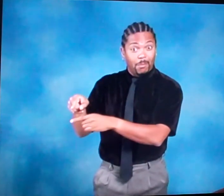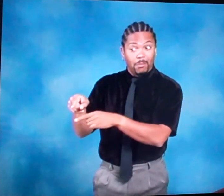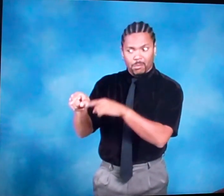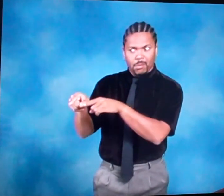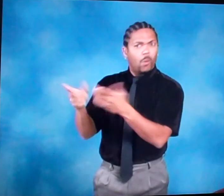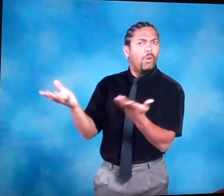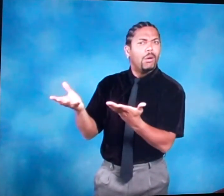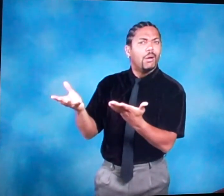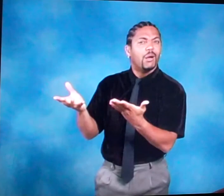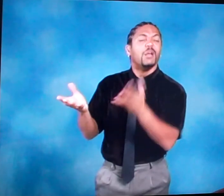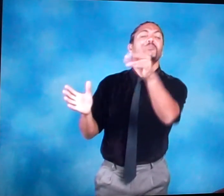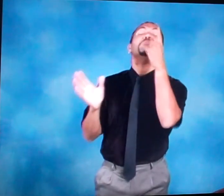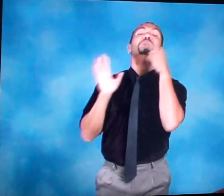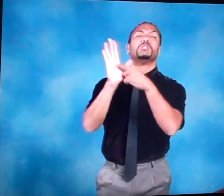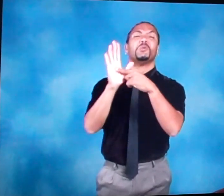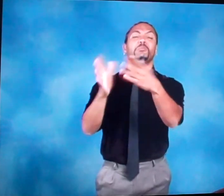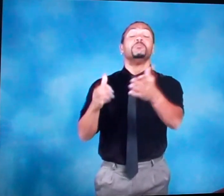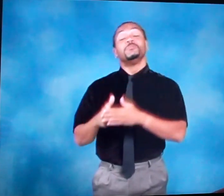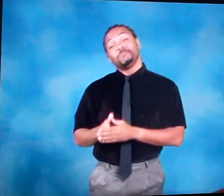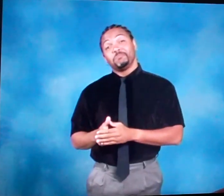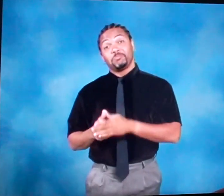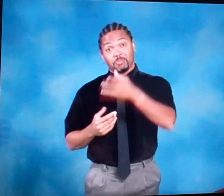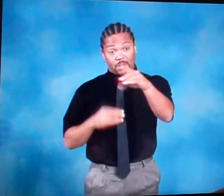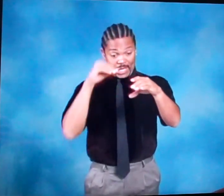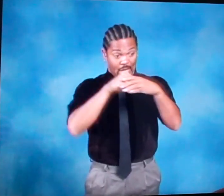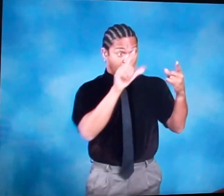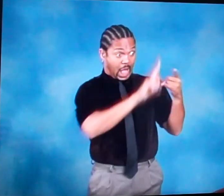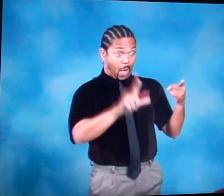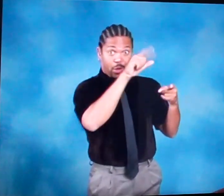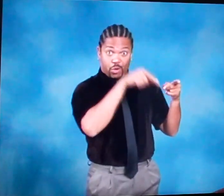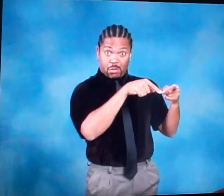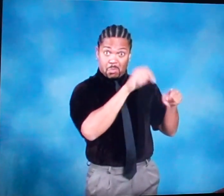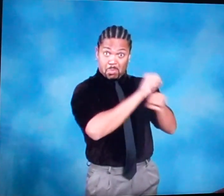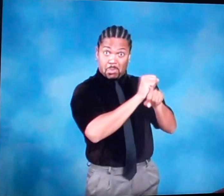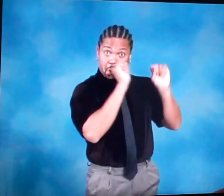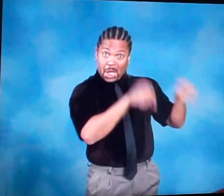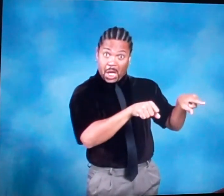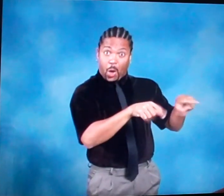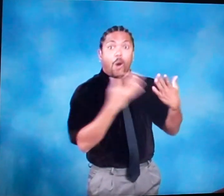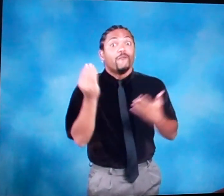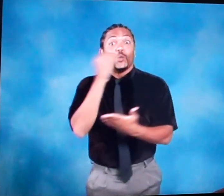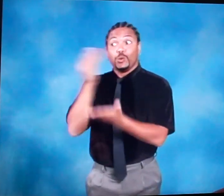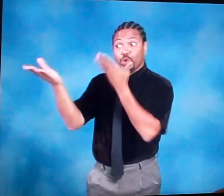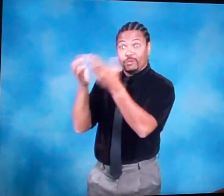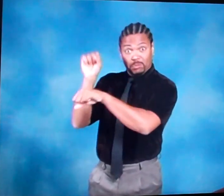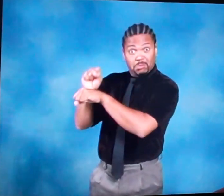Also, we have a work-study program. And let's say, for example, you go to work.